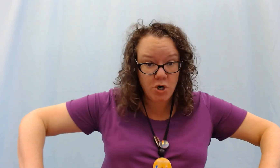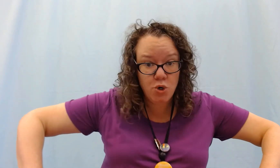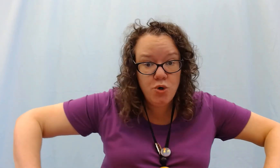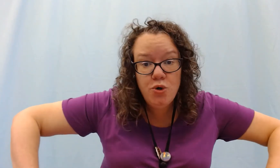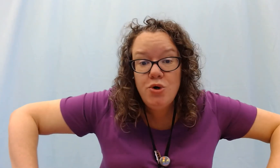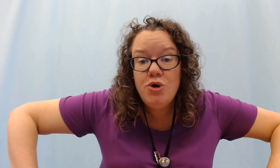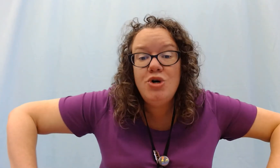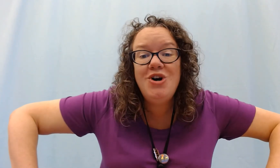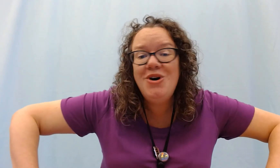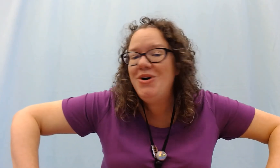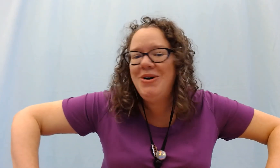Moo!